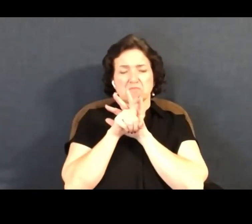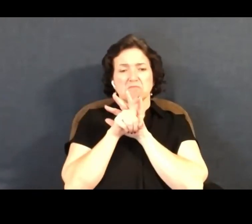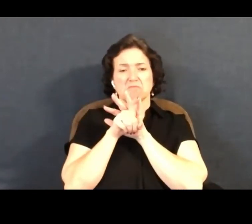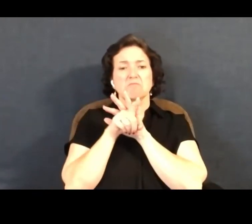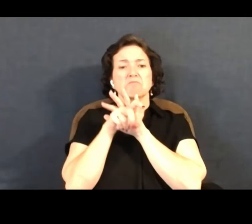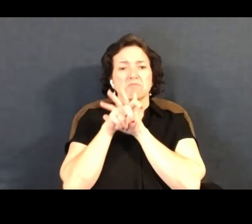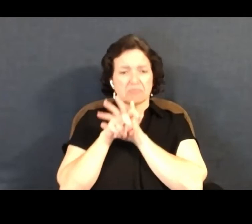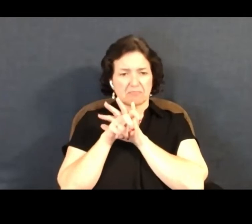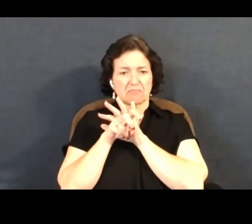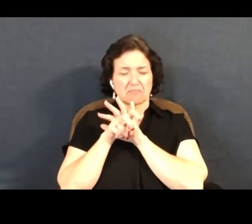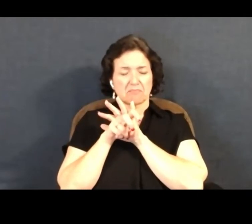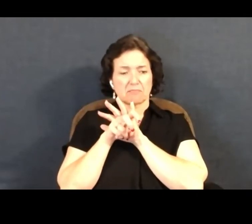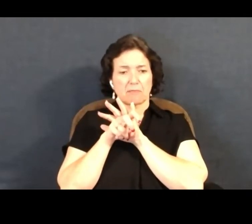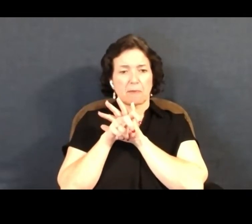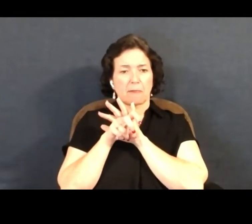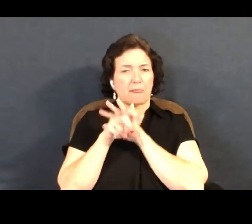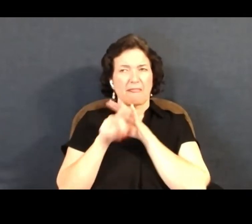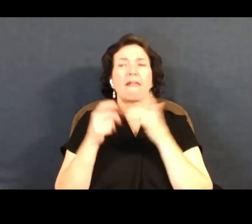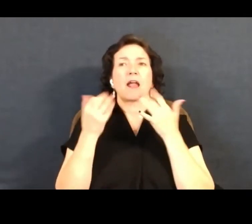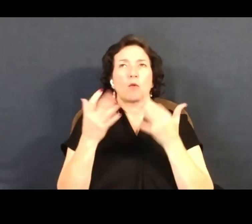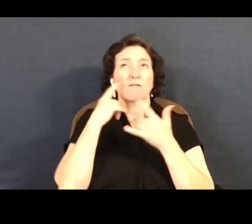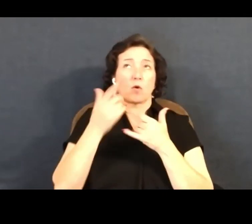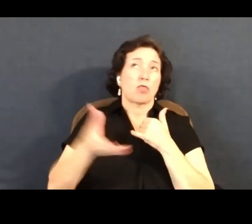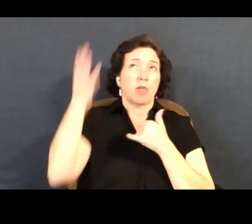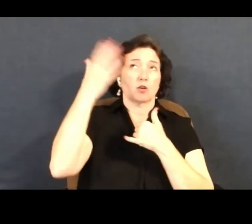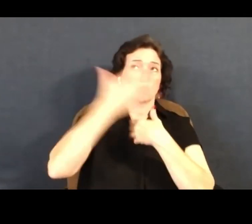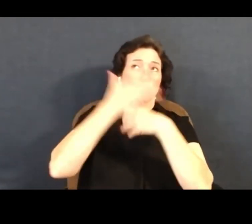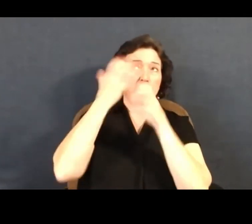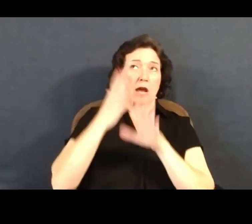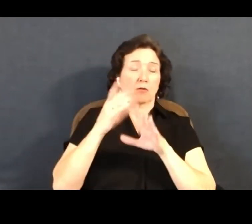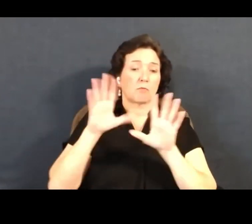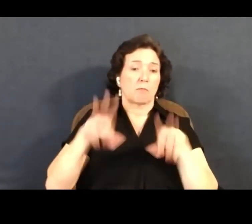he had taught, he waited for the Creator to provide.